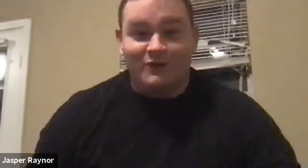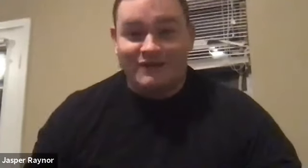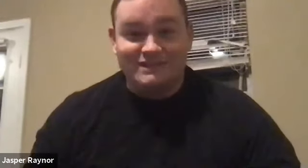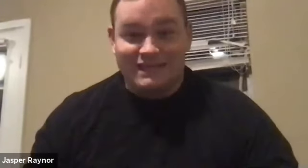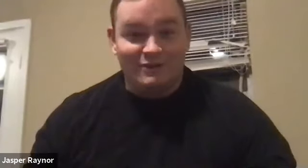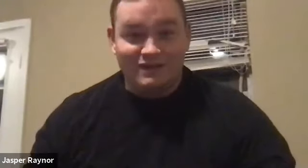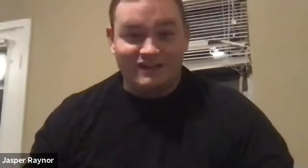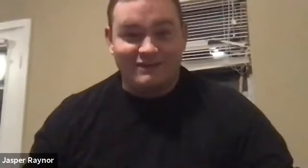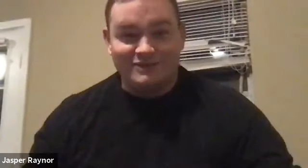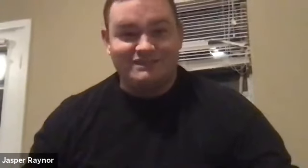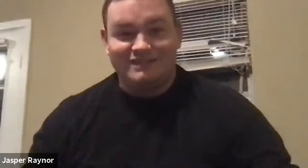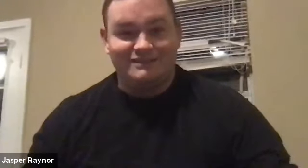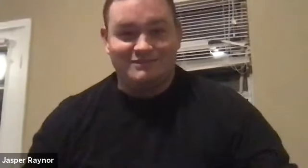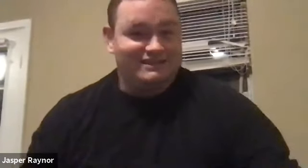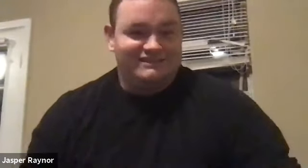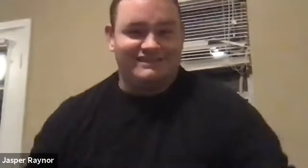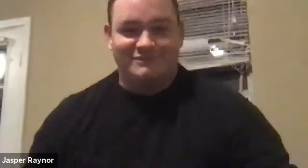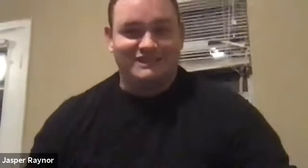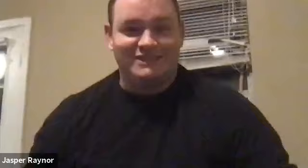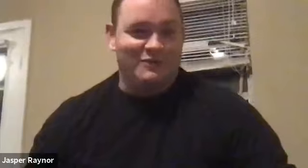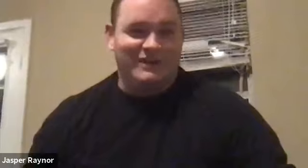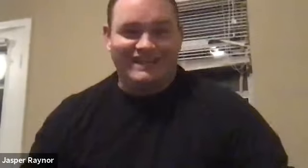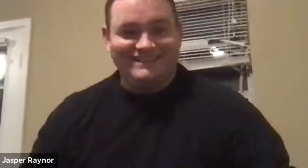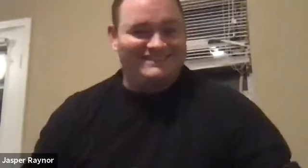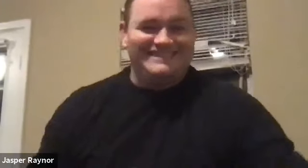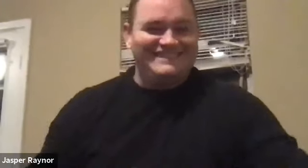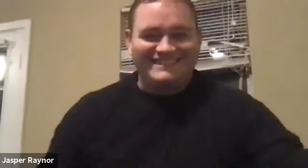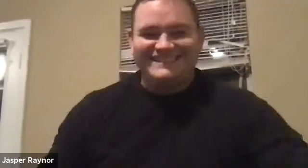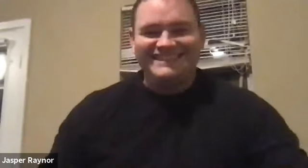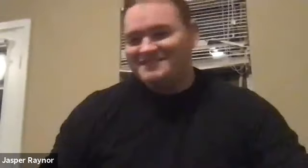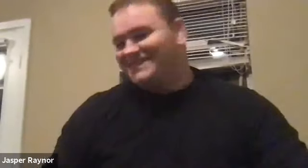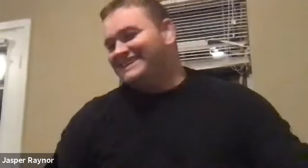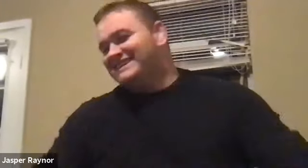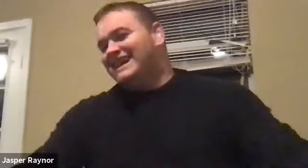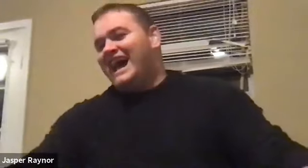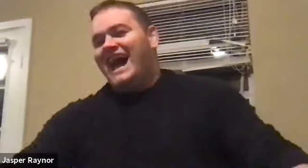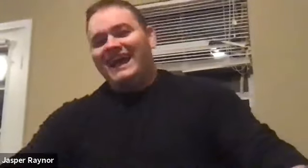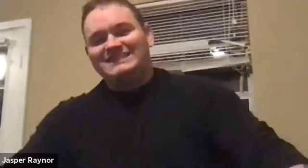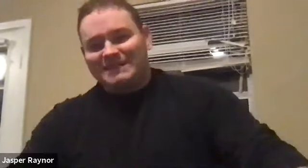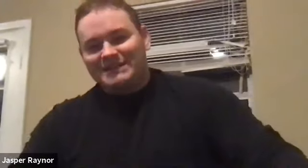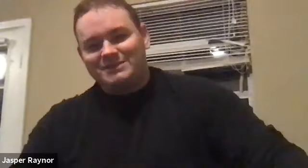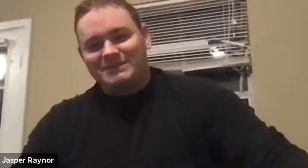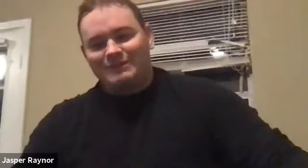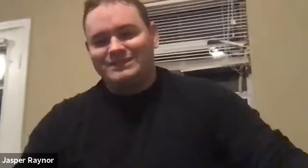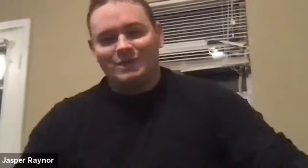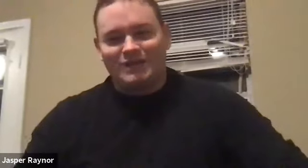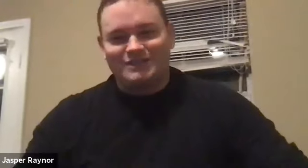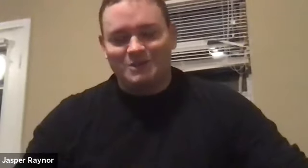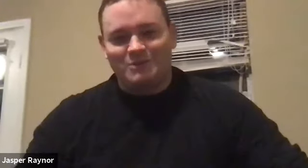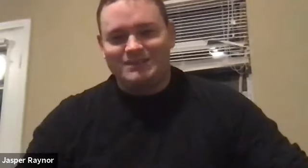I was sounding well or not, would you? Y'all just be like, we're just going with it. Somebody come up to me, I was interpreting a sermon one time,